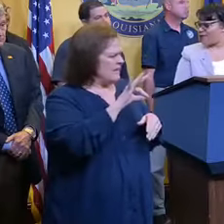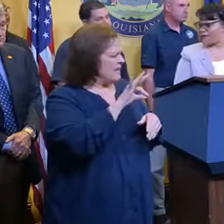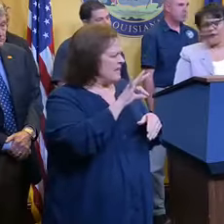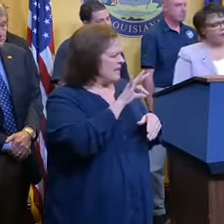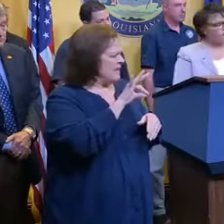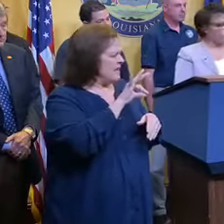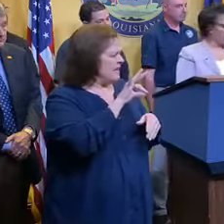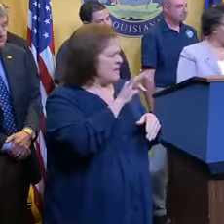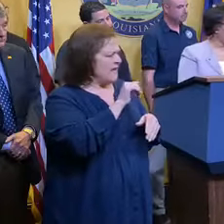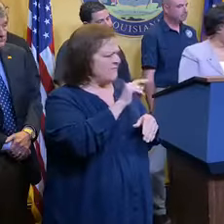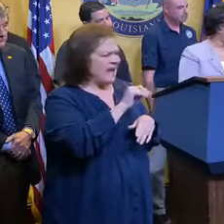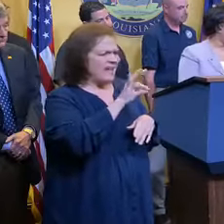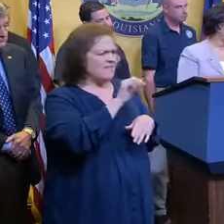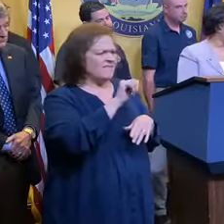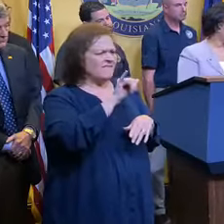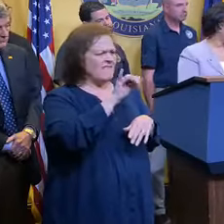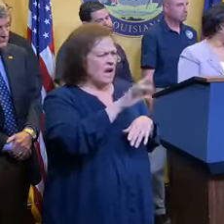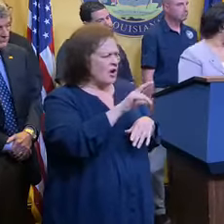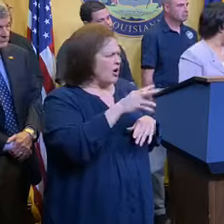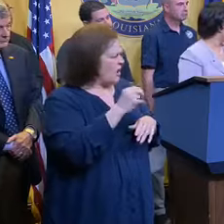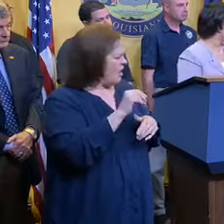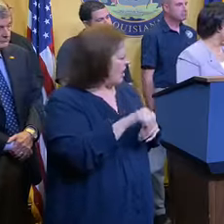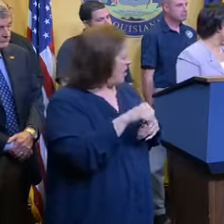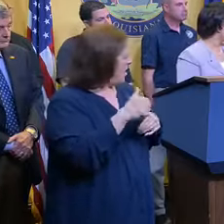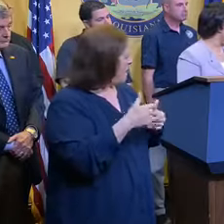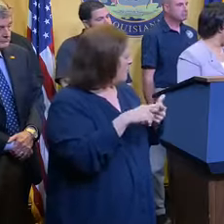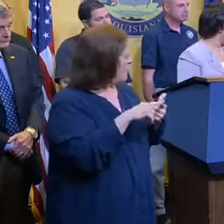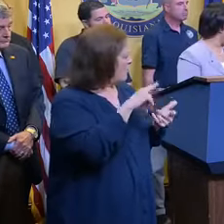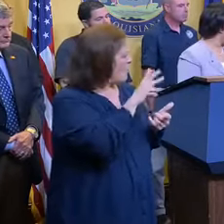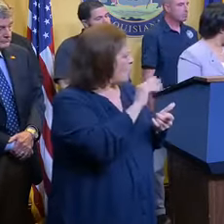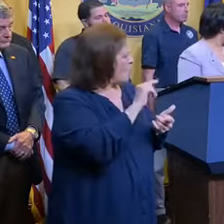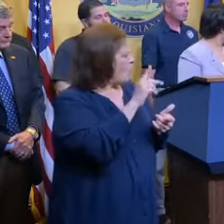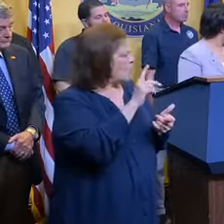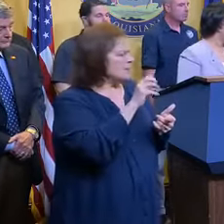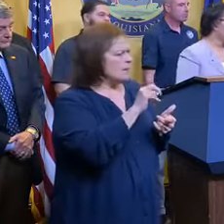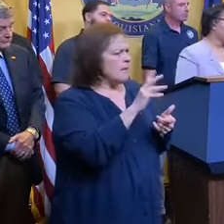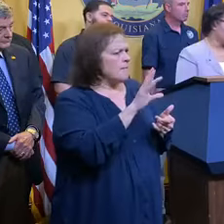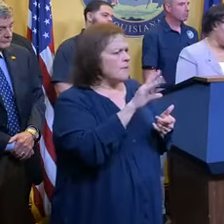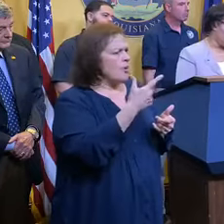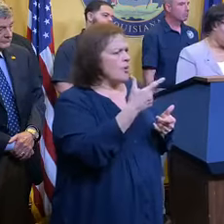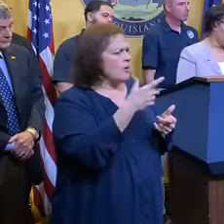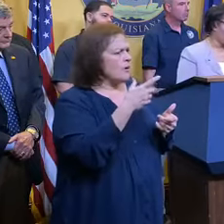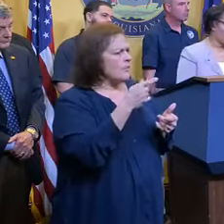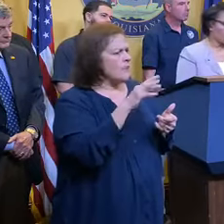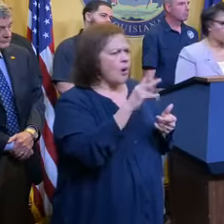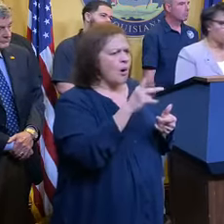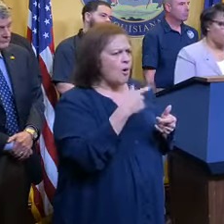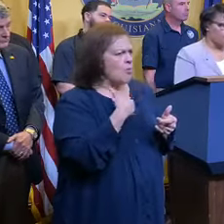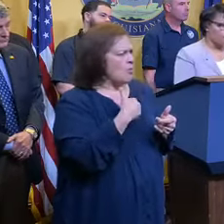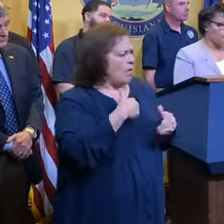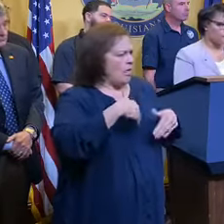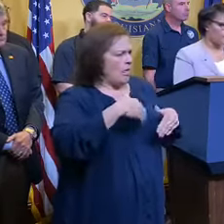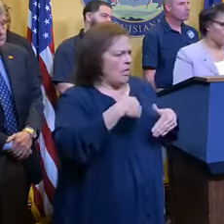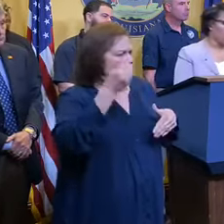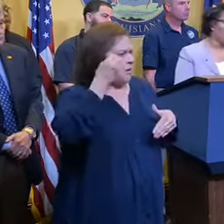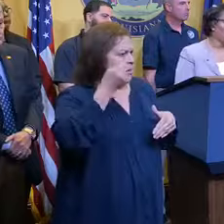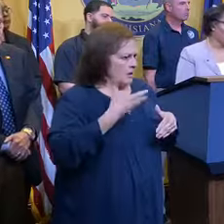fanfare, Colin? Yeah. The fanfare, and I know something else at Waldenberg Park that we did not get confirmation on, but those are things that we